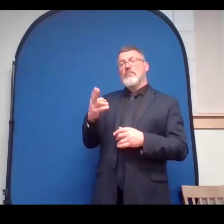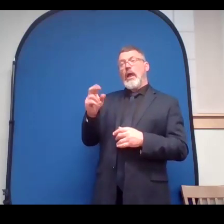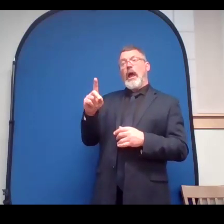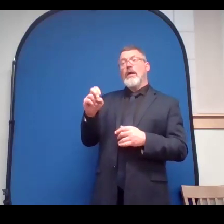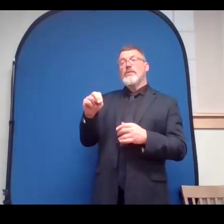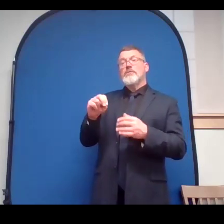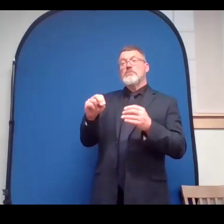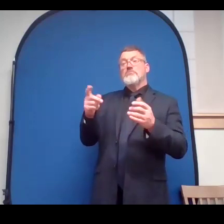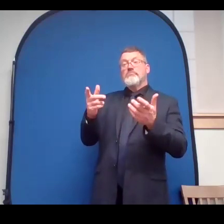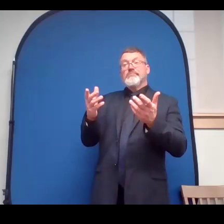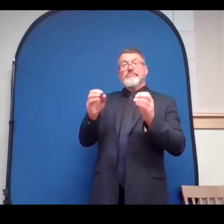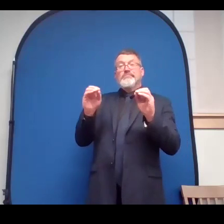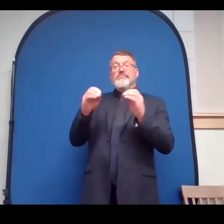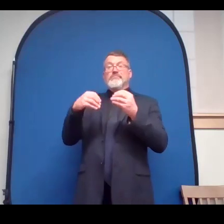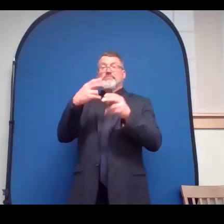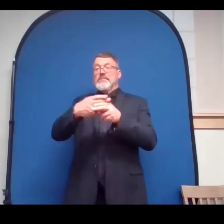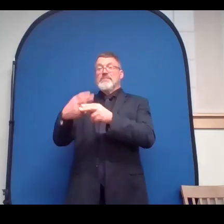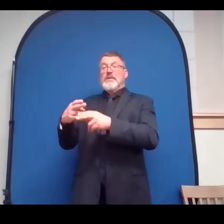wanting to talk to me any further.